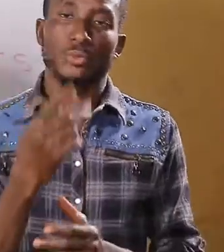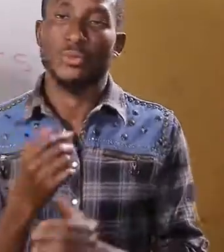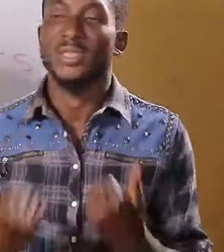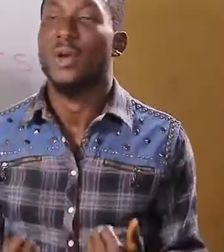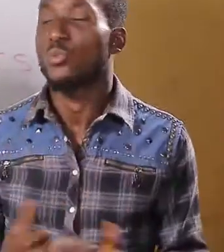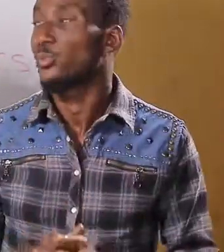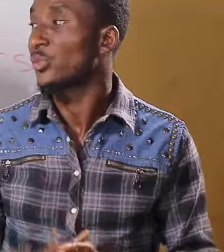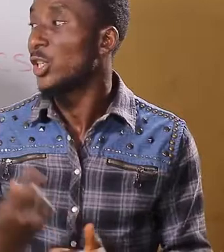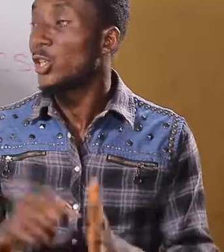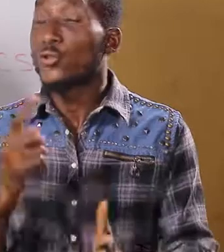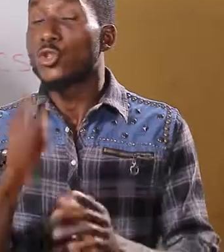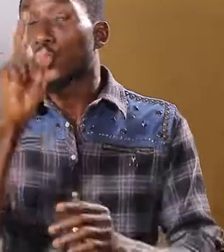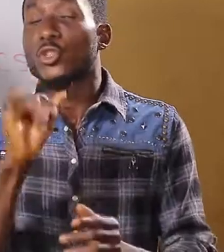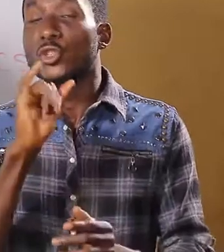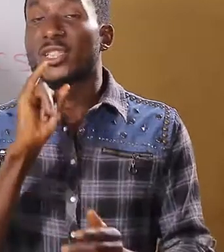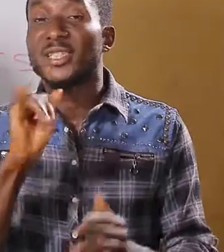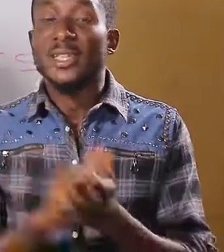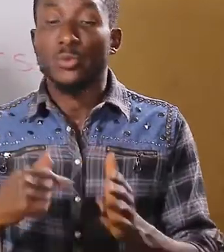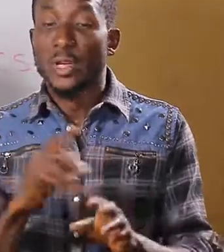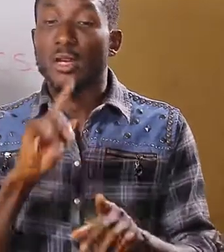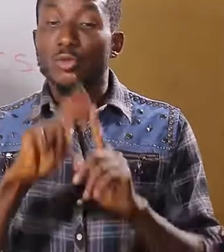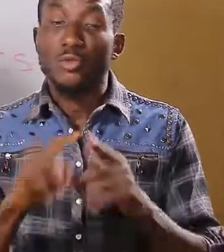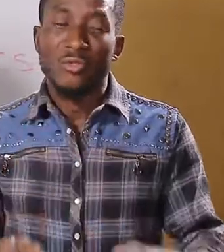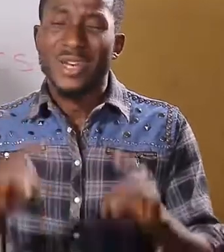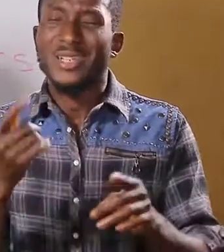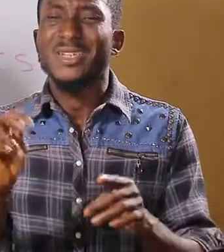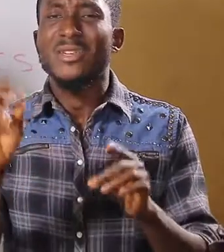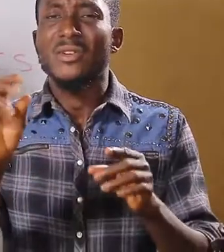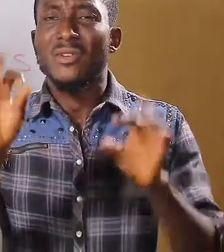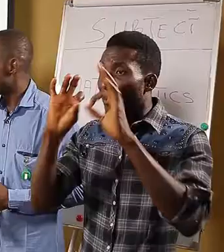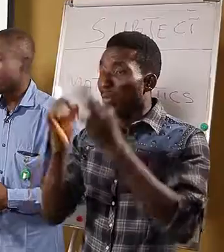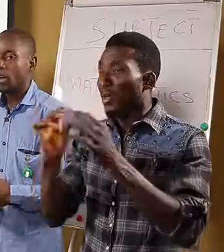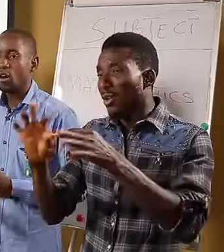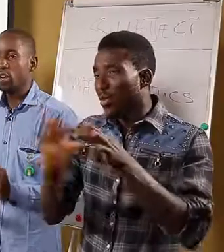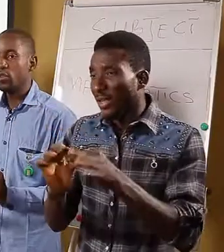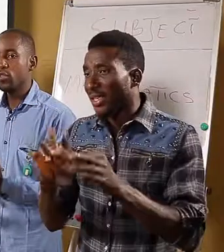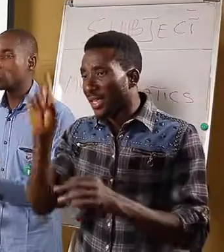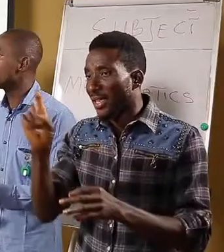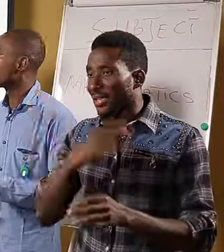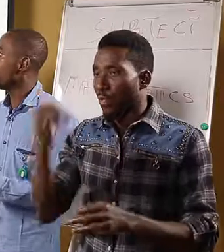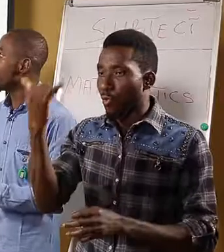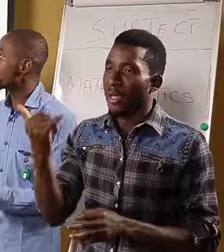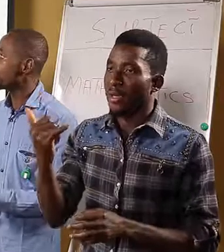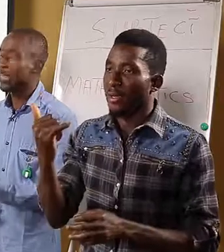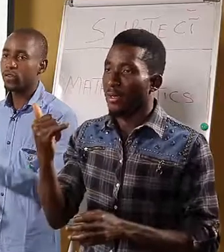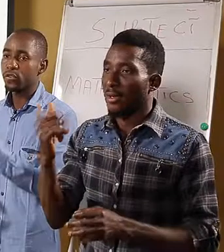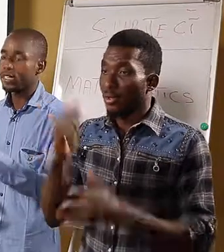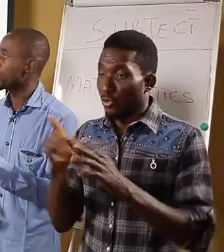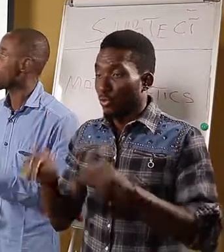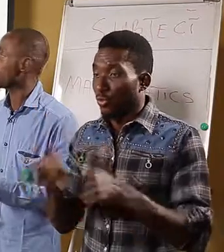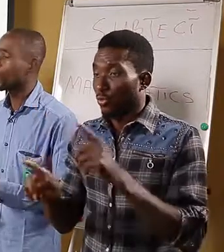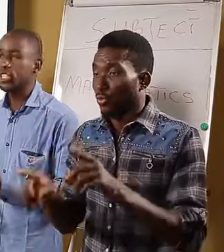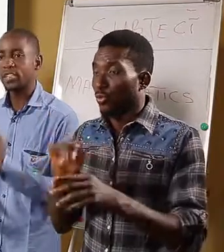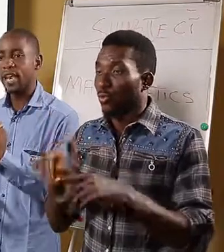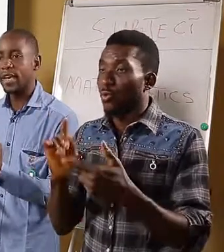Now, the first question says we should find the formula connecting x and y. All you need to do, you go back to the